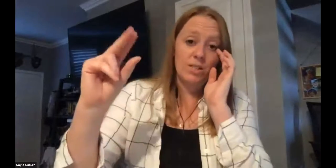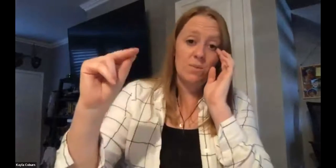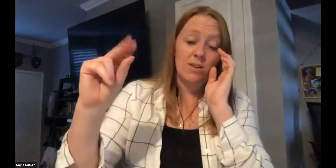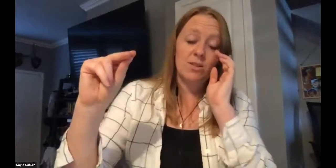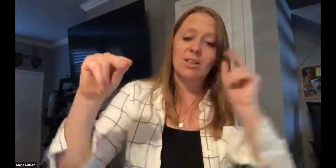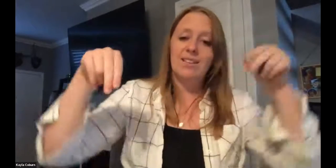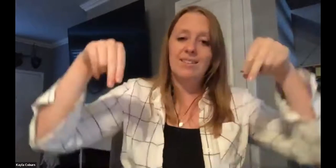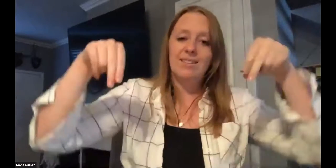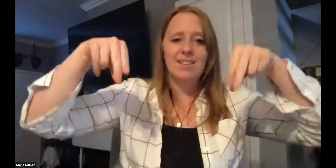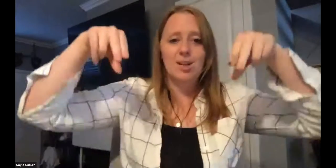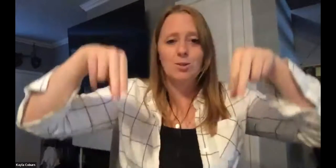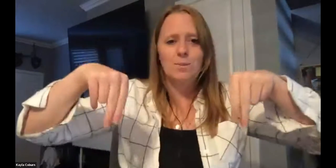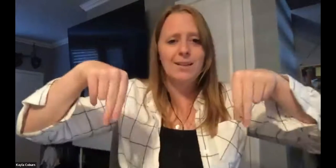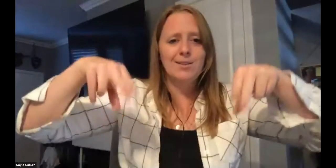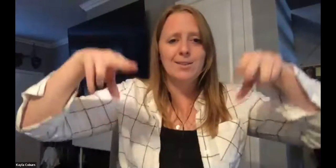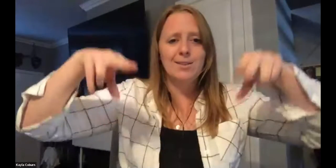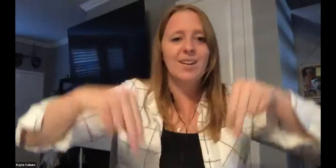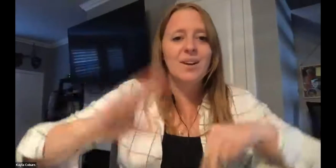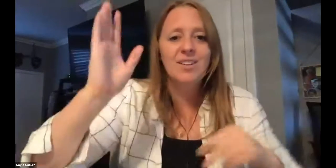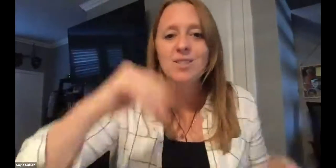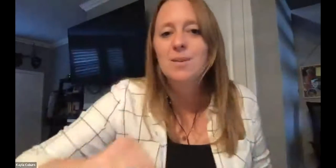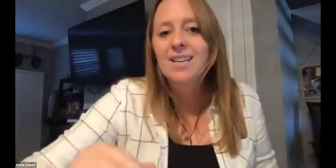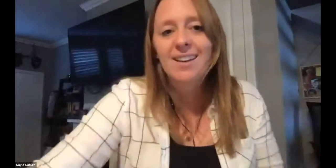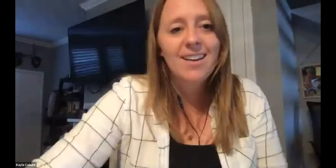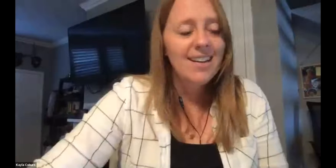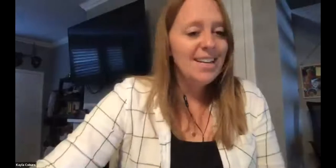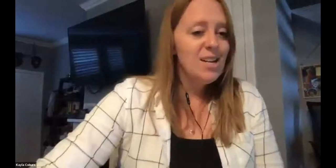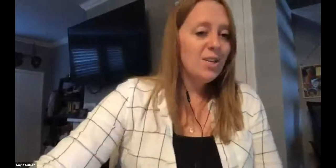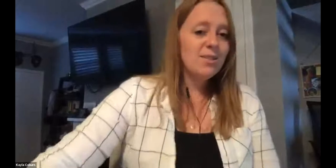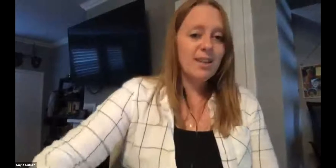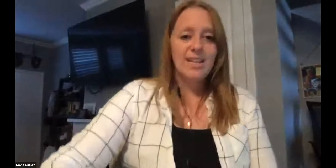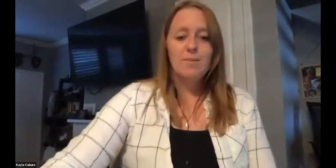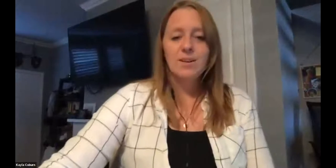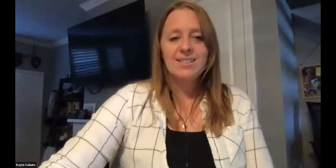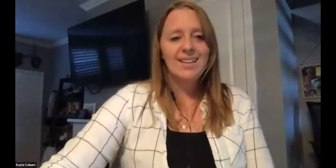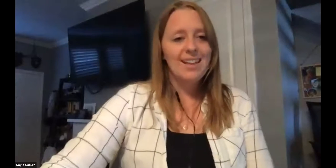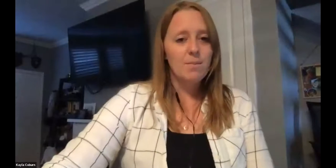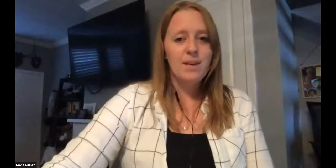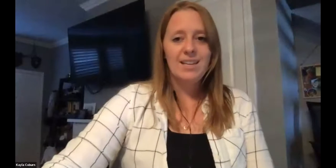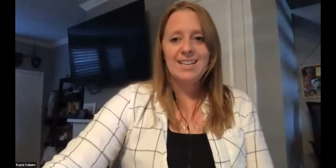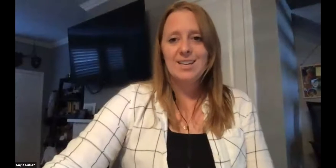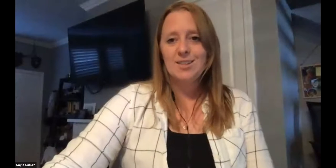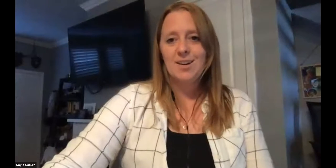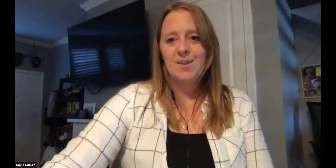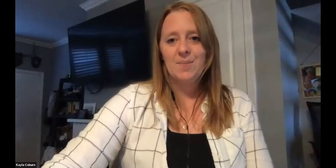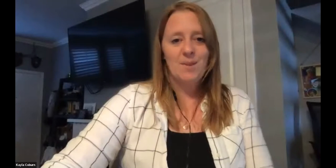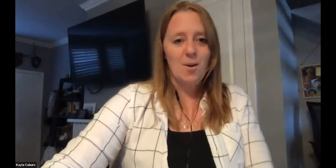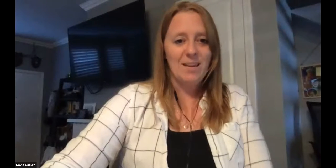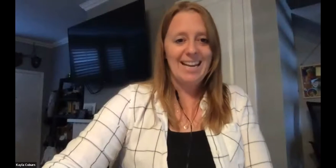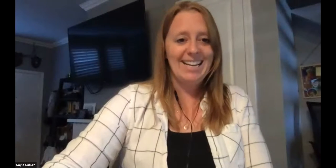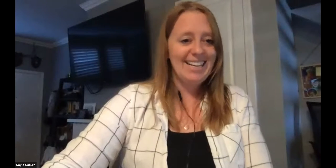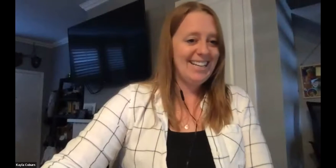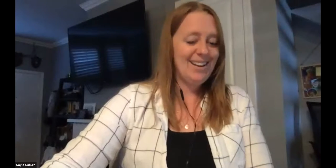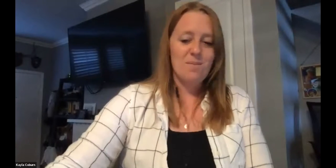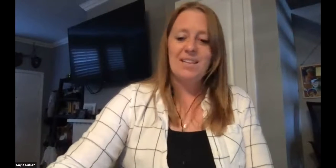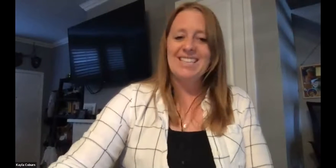I'm assuming those are, like the clothespins, or, whatever used to be used on diapers like a million years ago. No, I'm